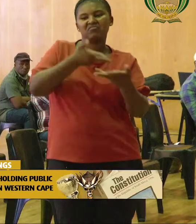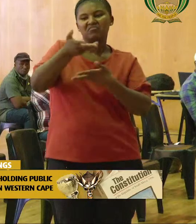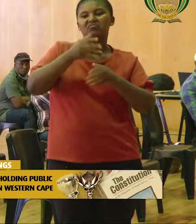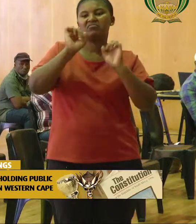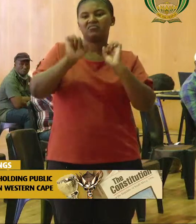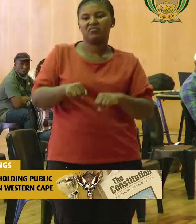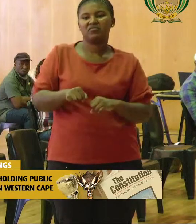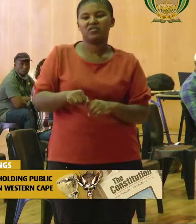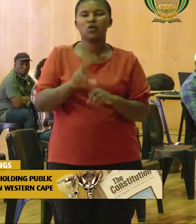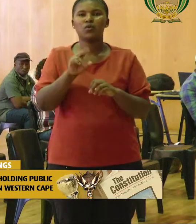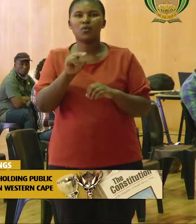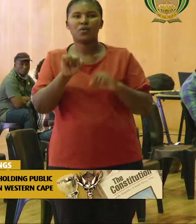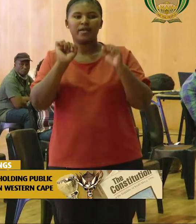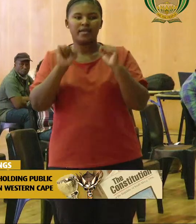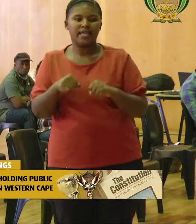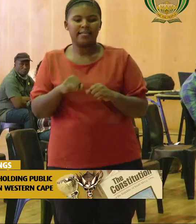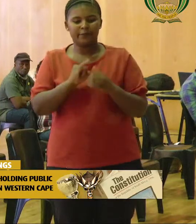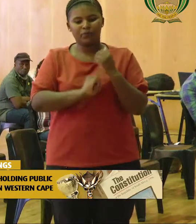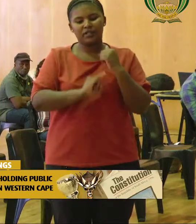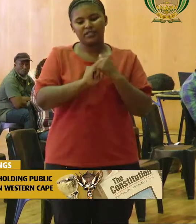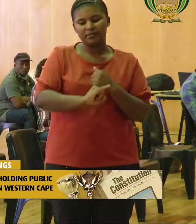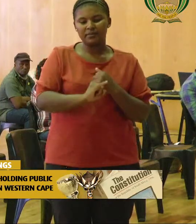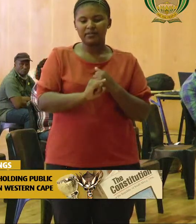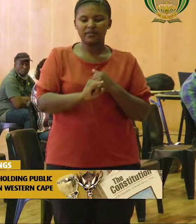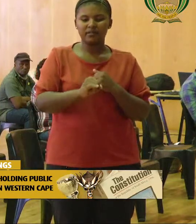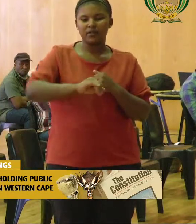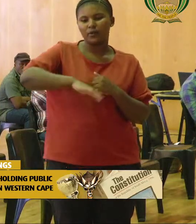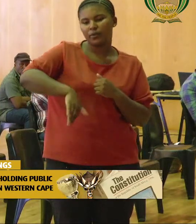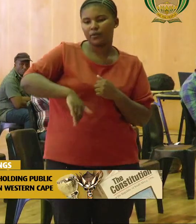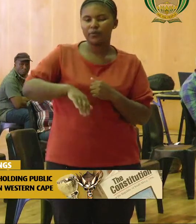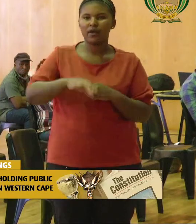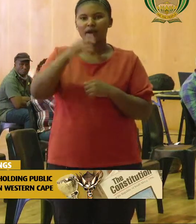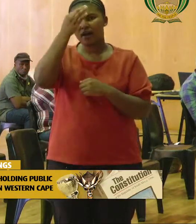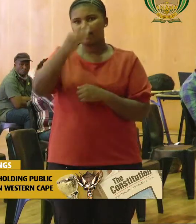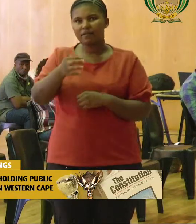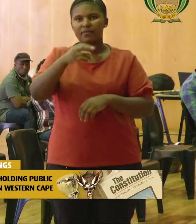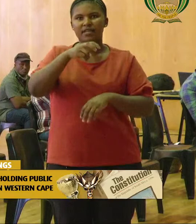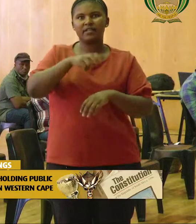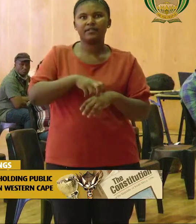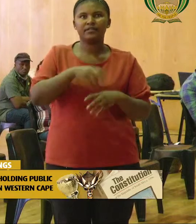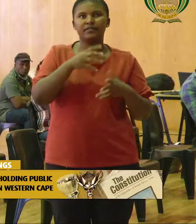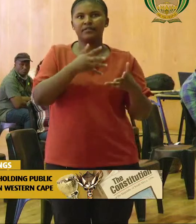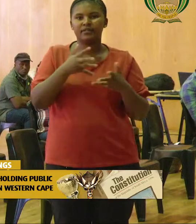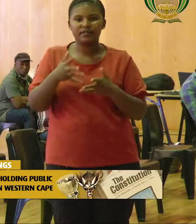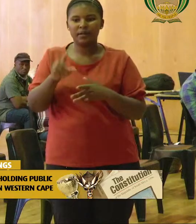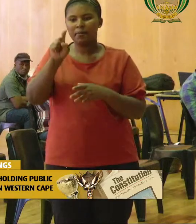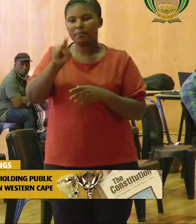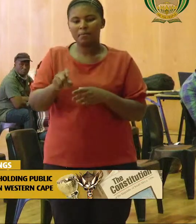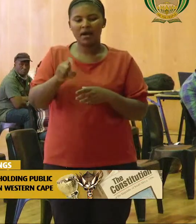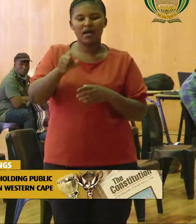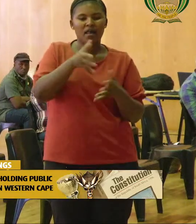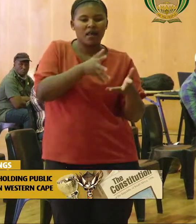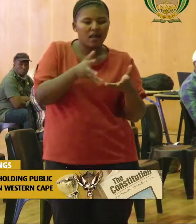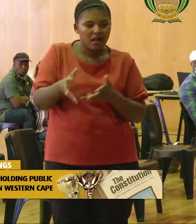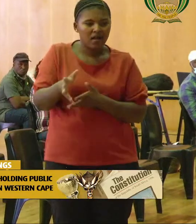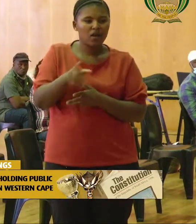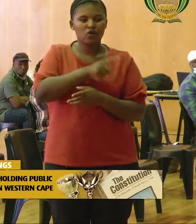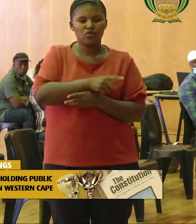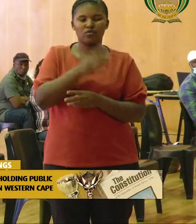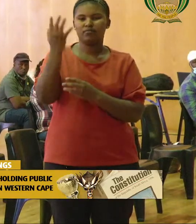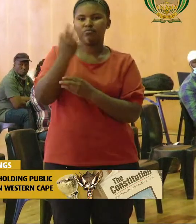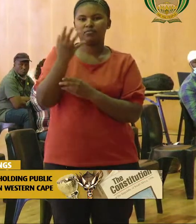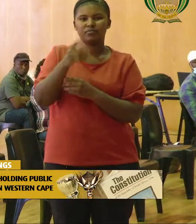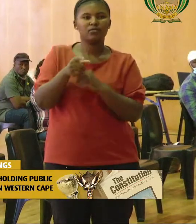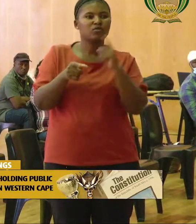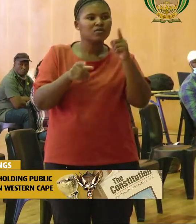makuthi no guys ukuze independent ingabikho ugovernment esimonyulileyo makagxidike azokuhoya